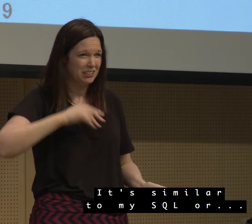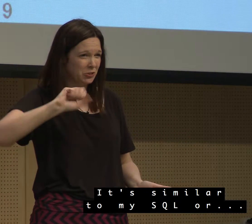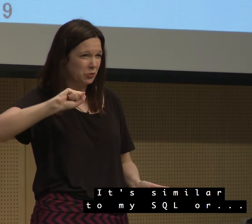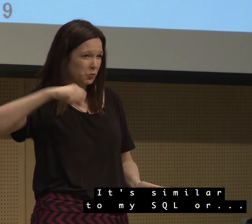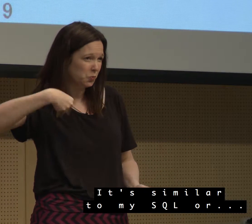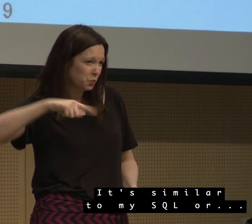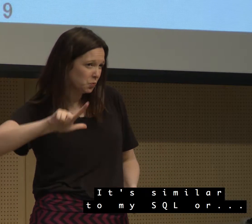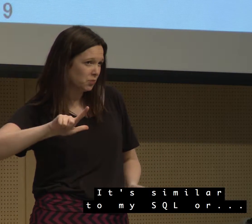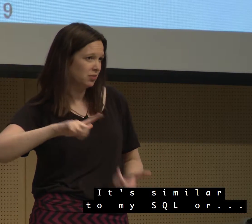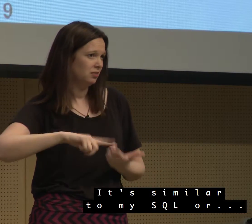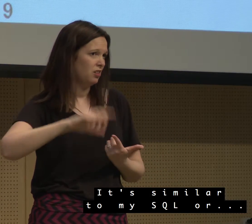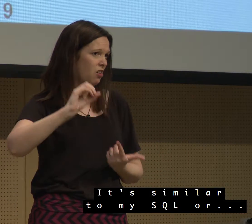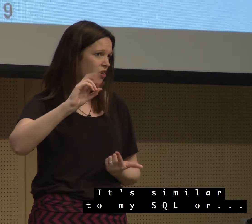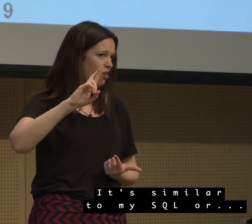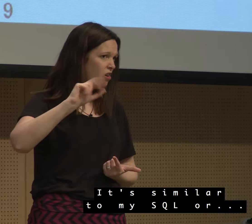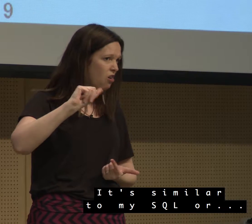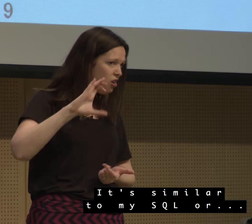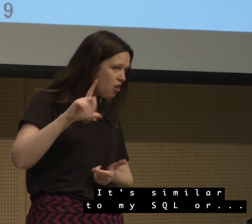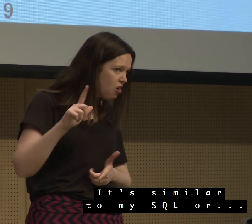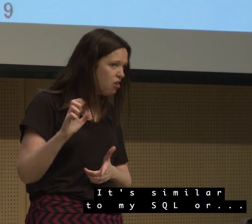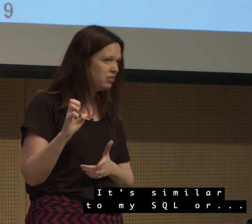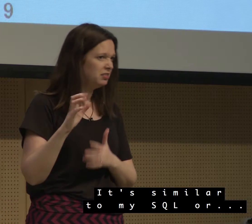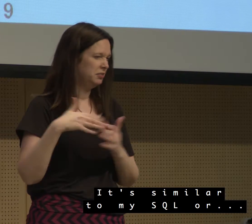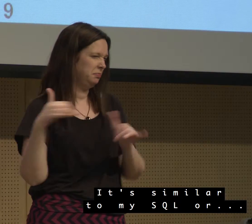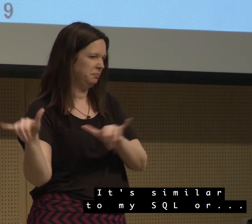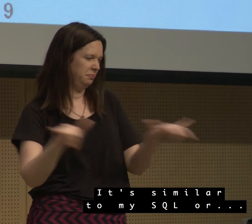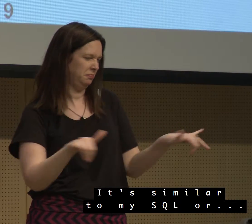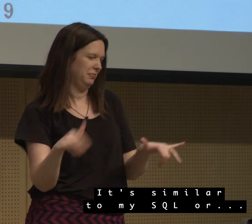similar to my SQL, or